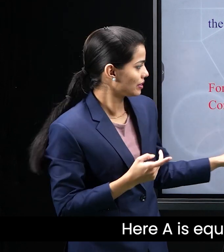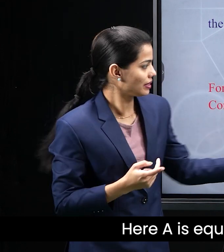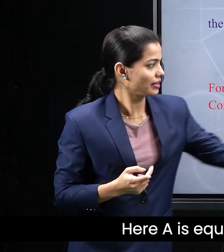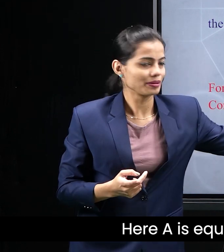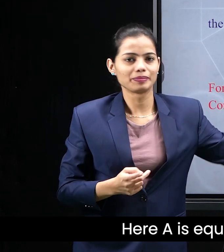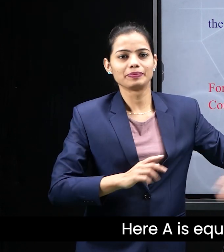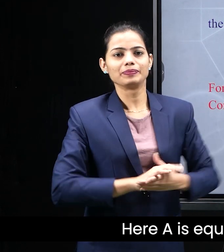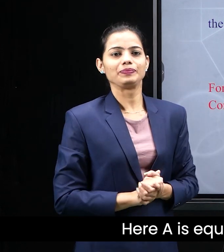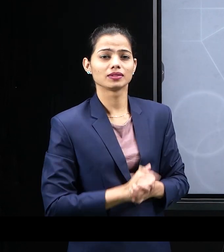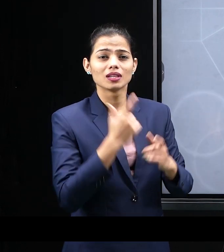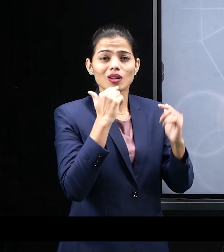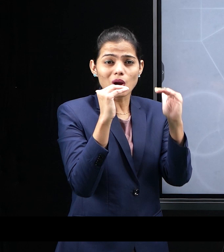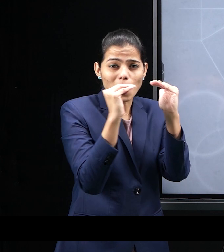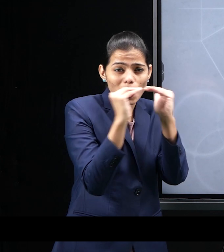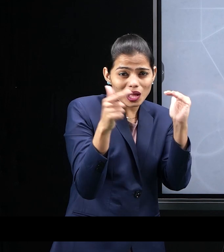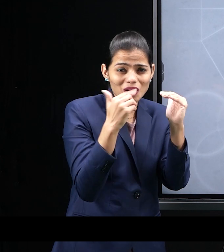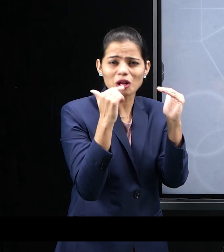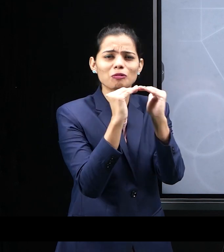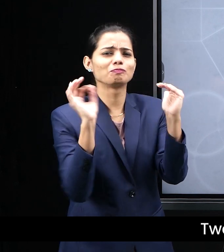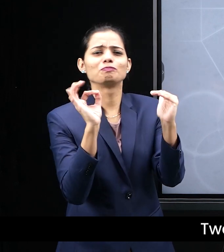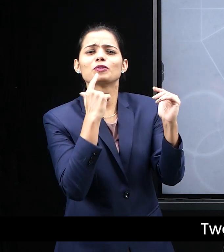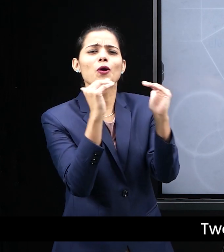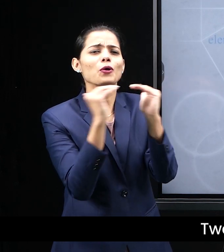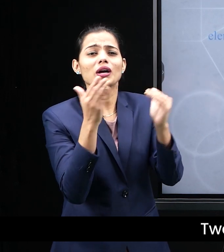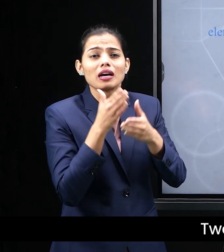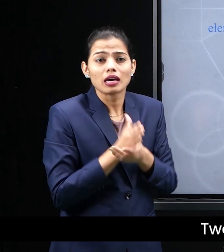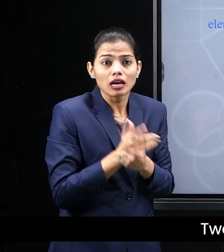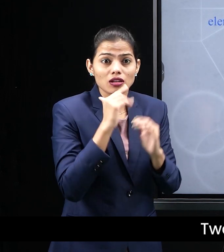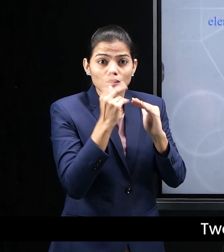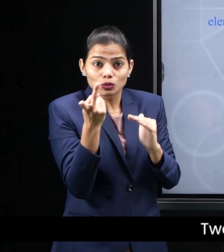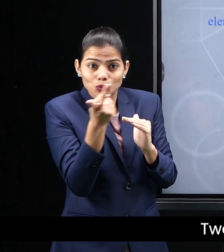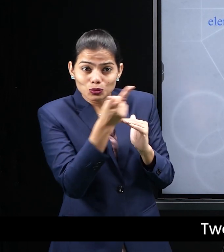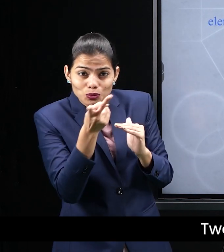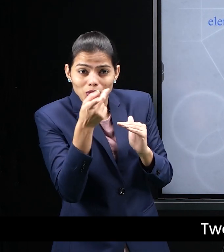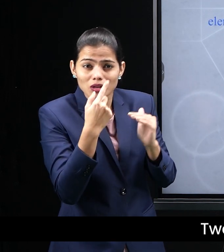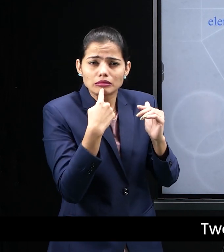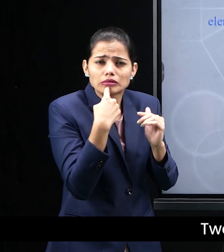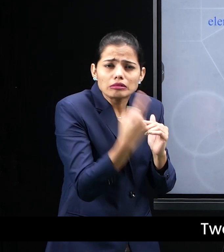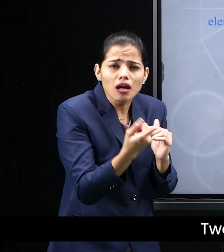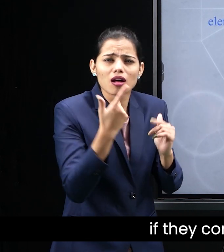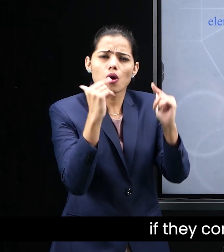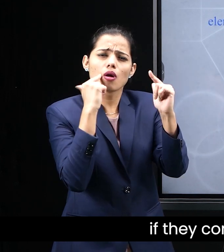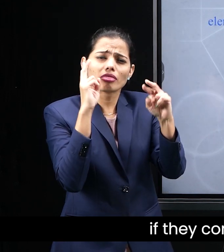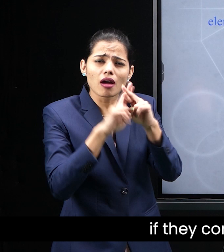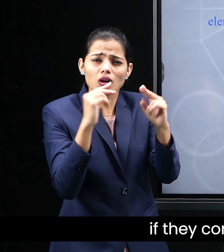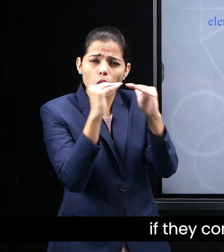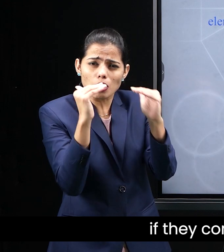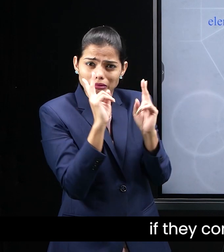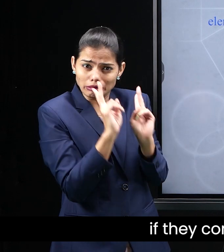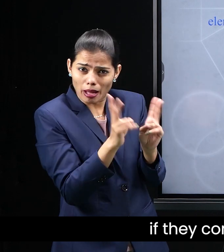2. Equal sets. Two sets are said to be equal if they contain exactly